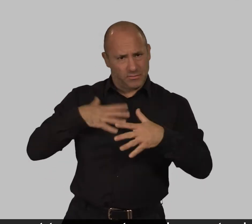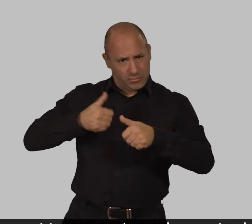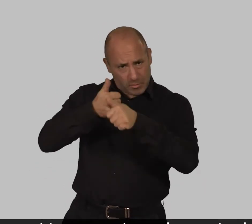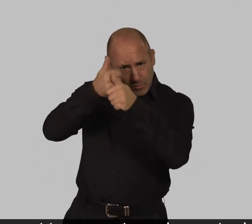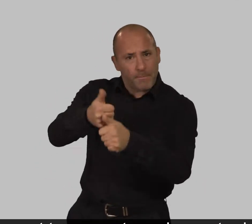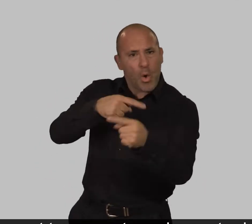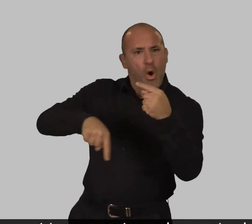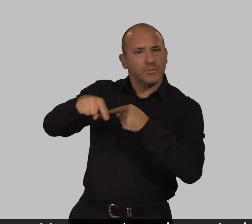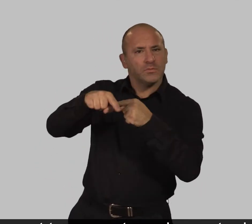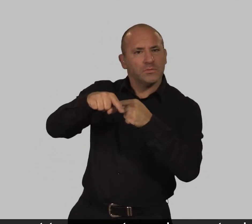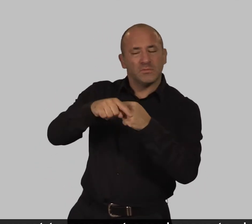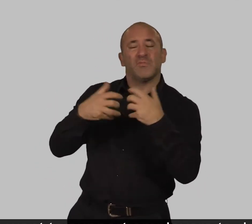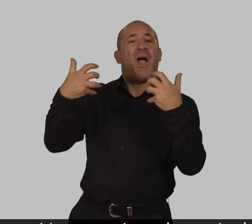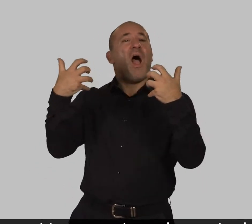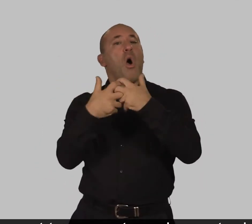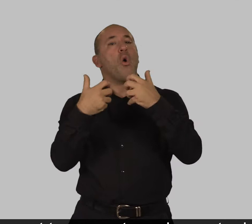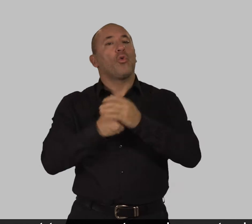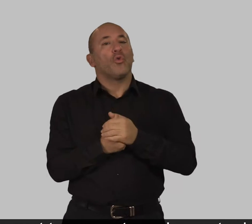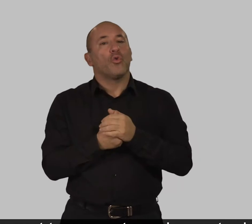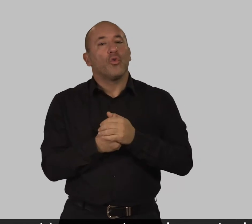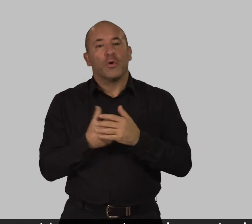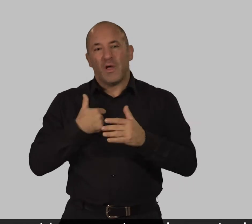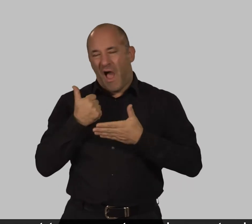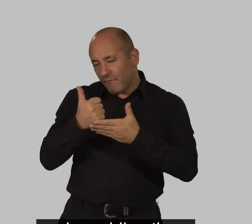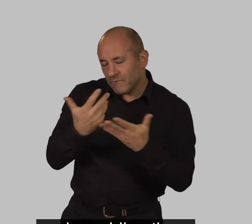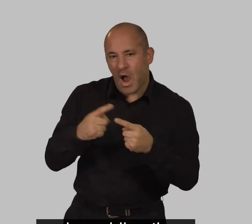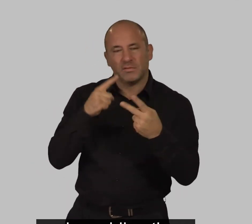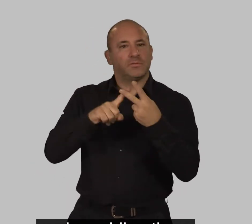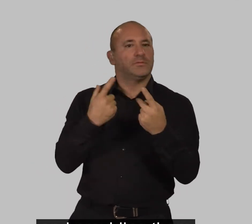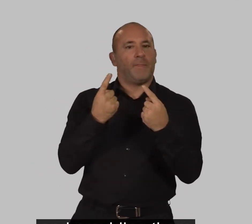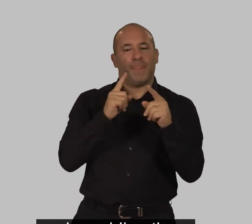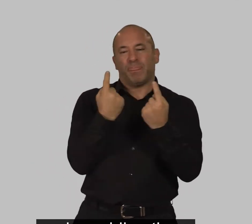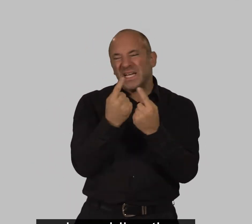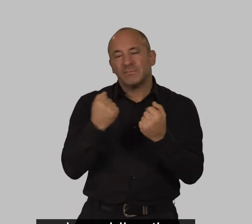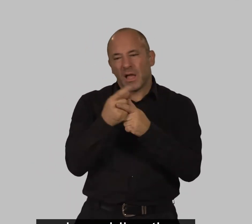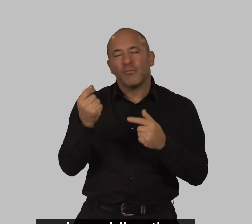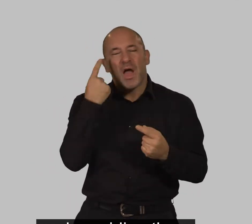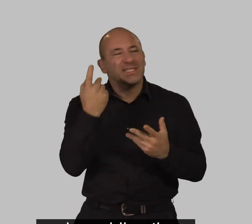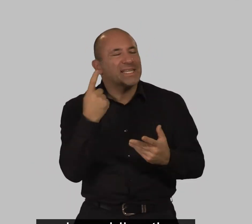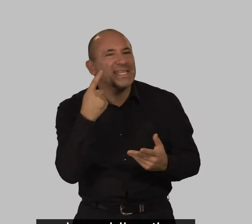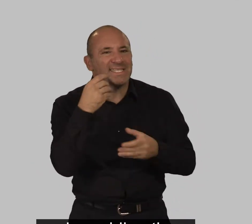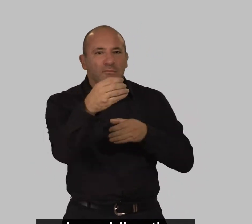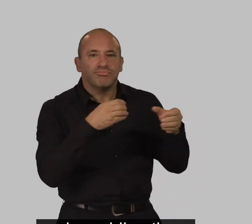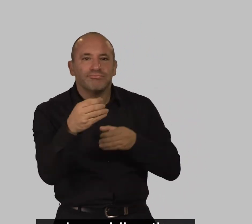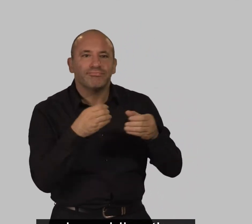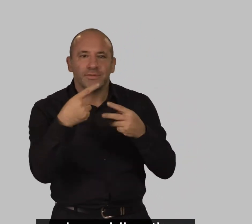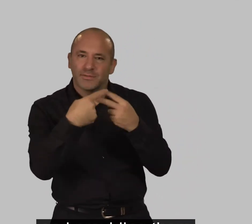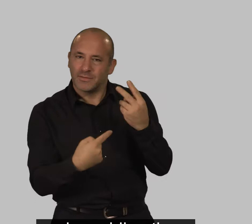We want to support employers to do this by making it easier for them and providing them with the advice they